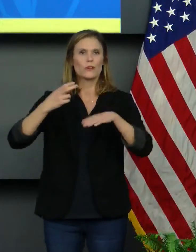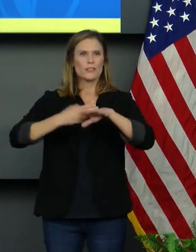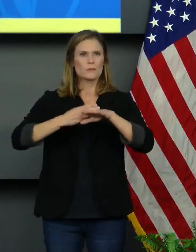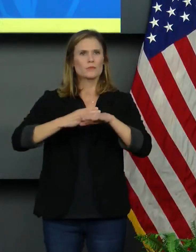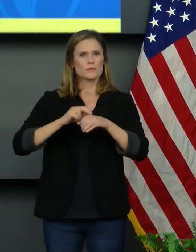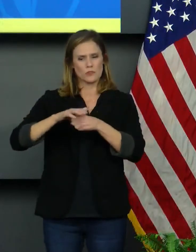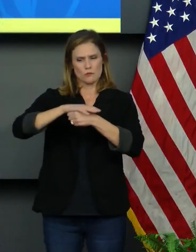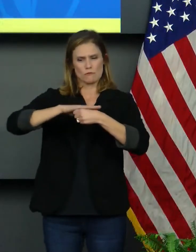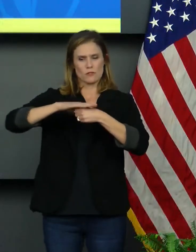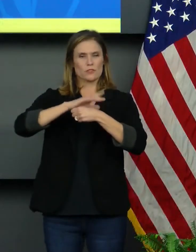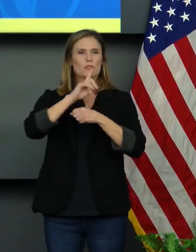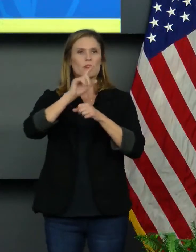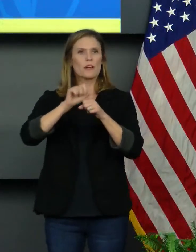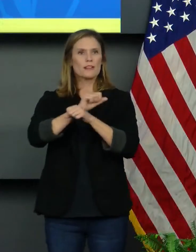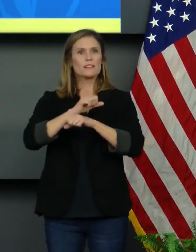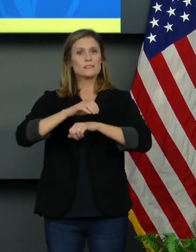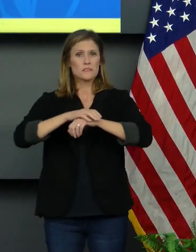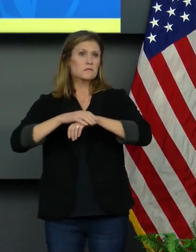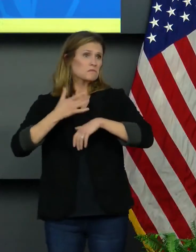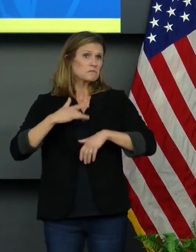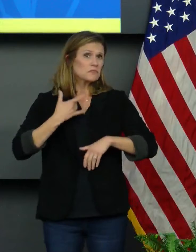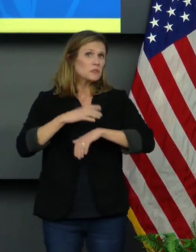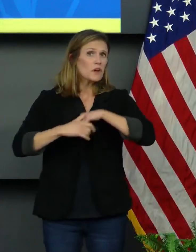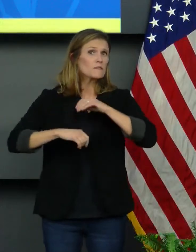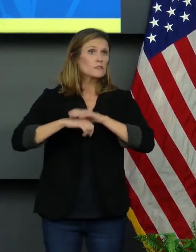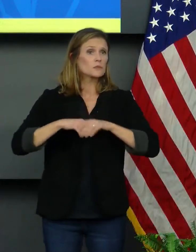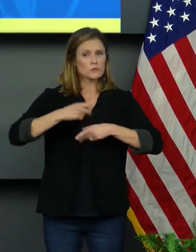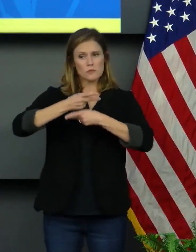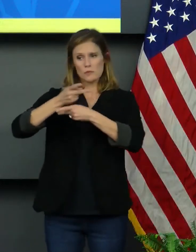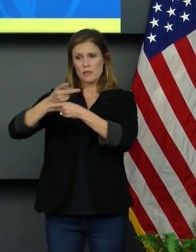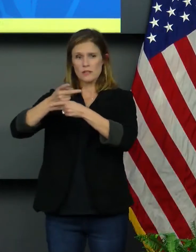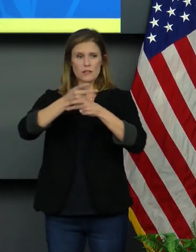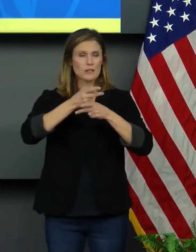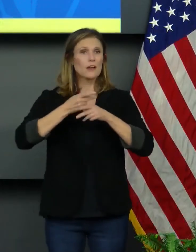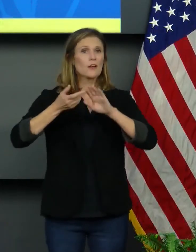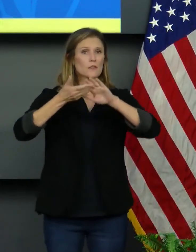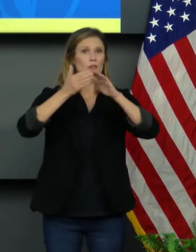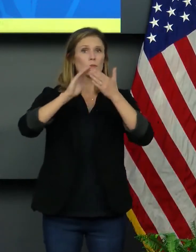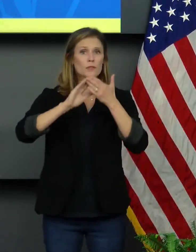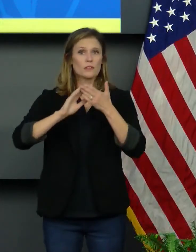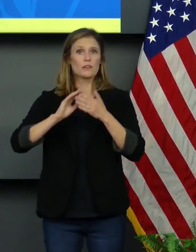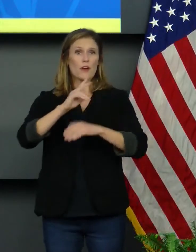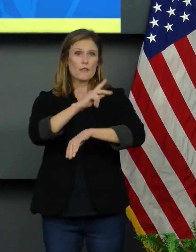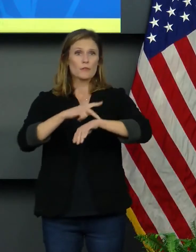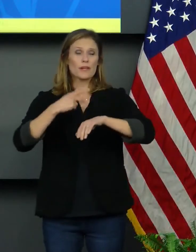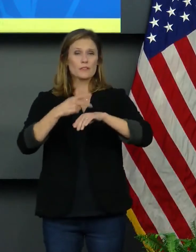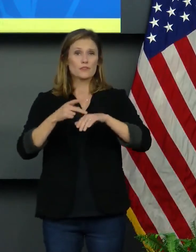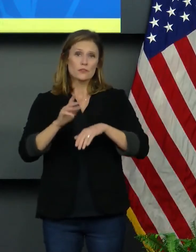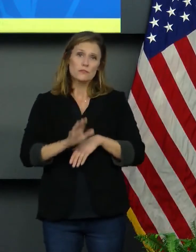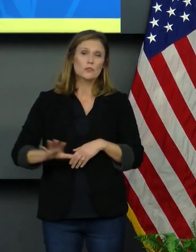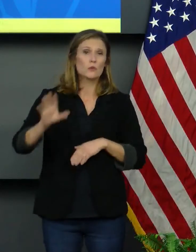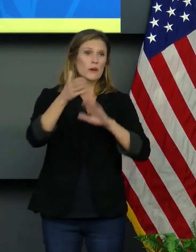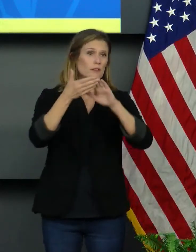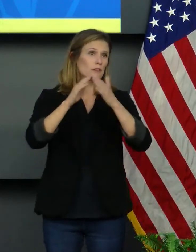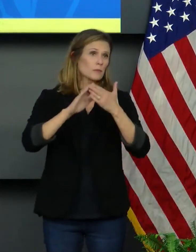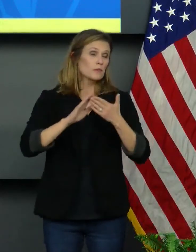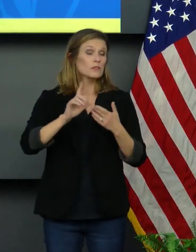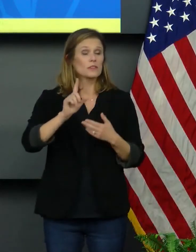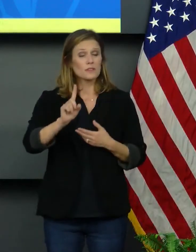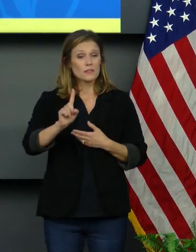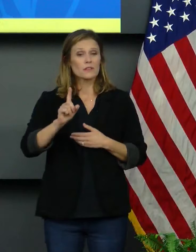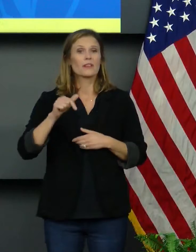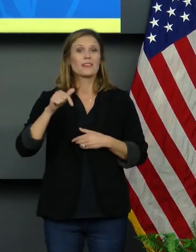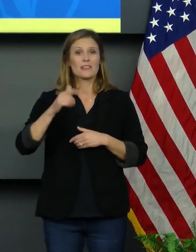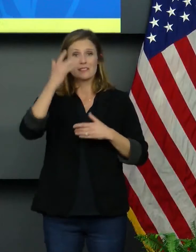that is very comfortable taking care of our community of patients throughout the whole community. But